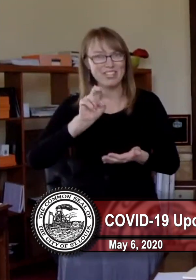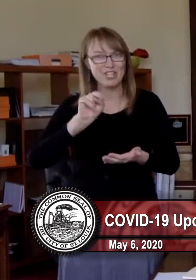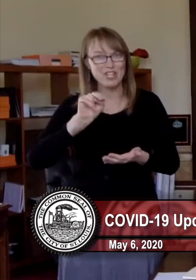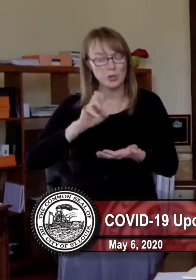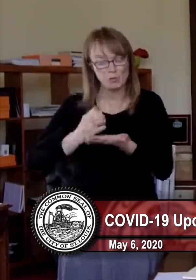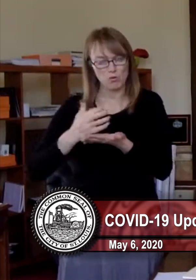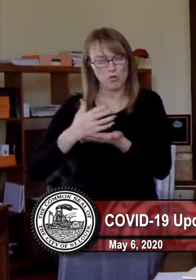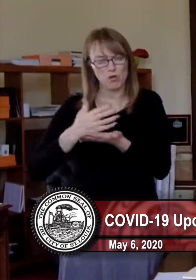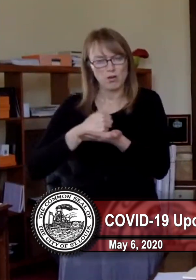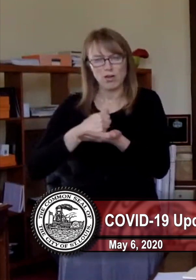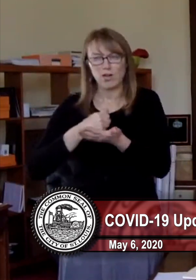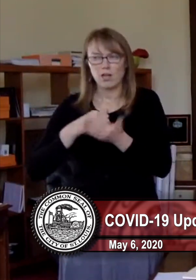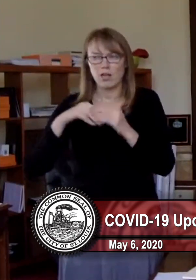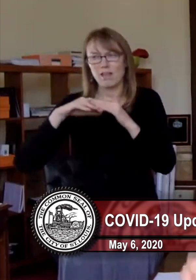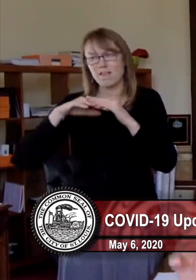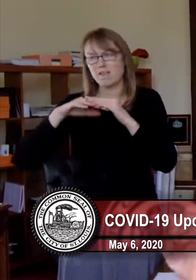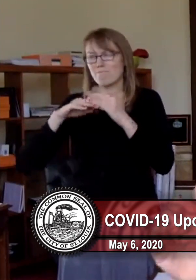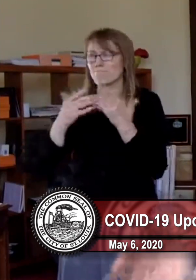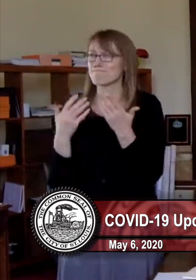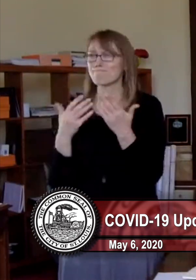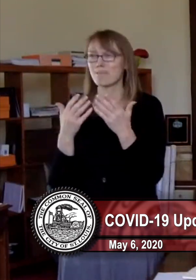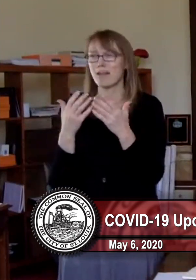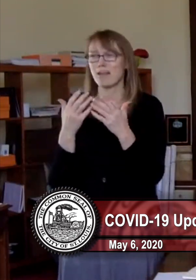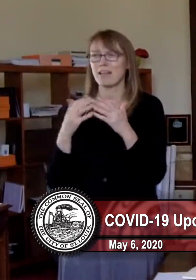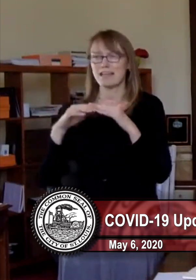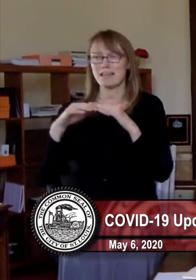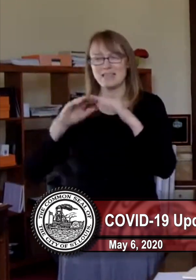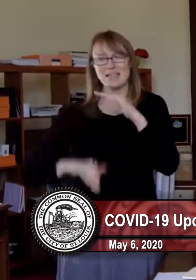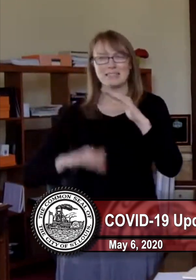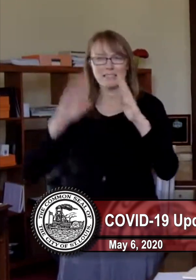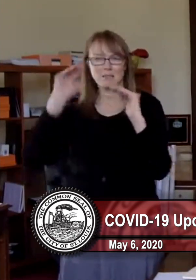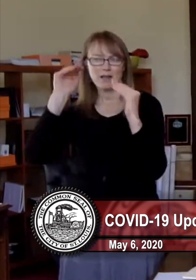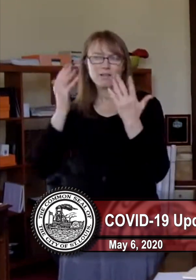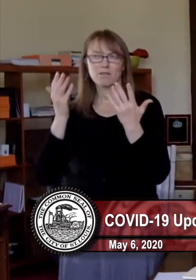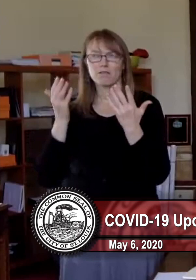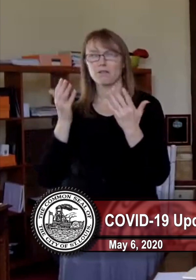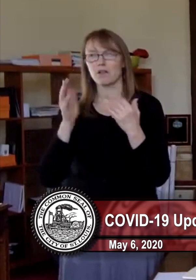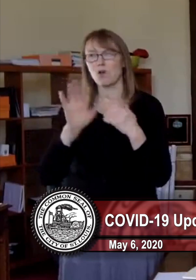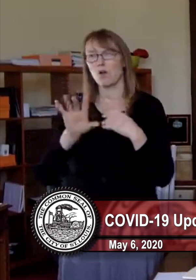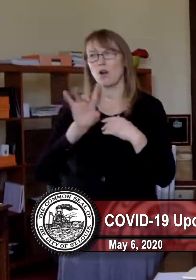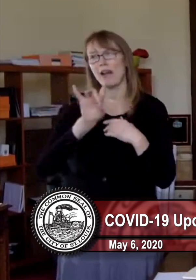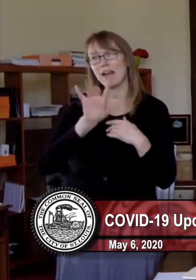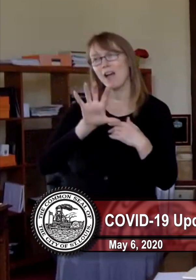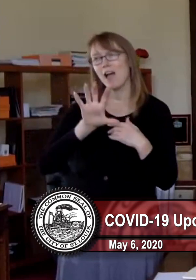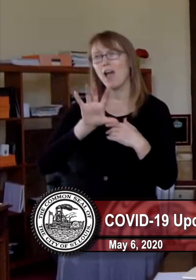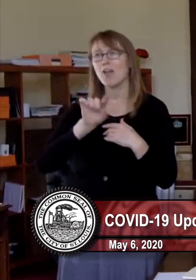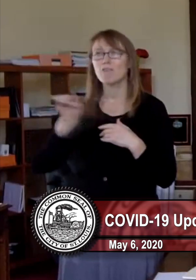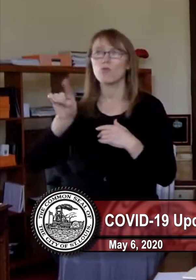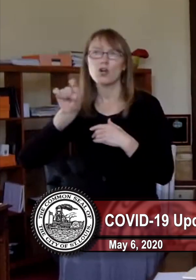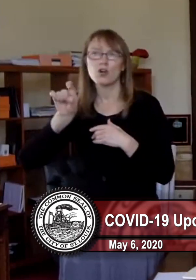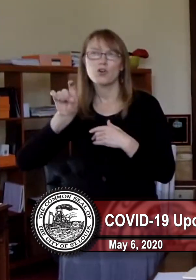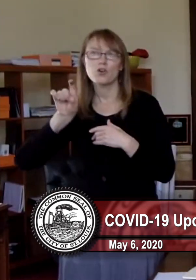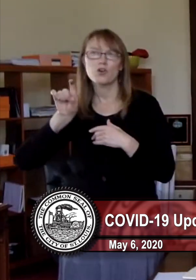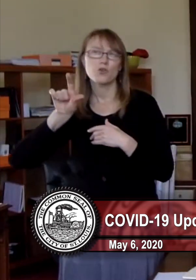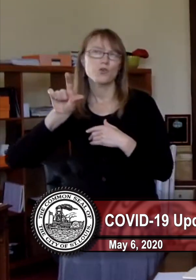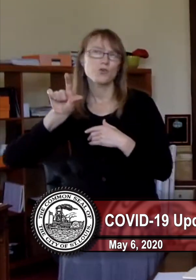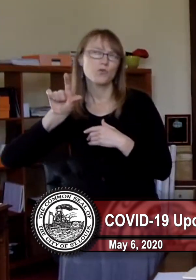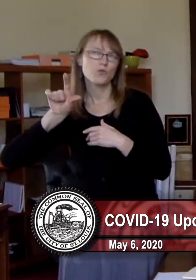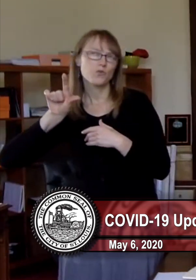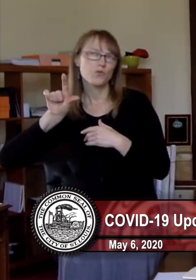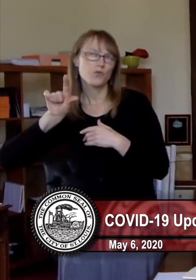somewhere between 85 and 125, 26, I think is the number,